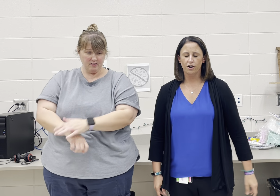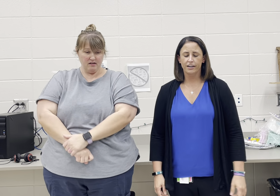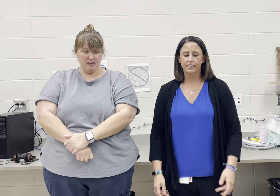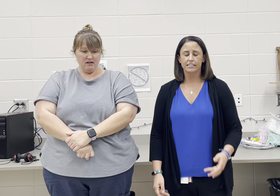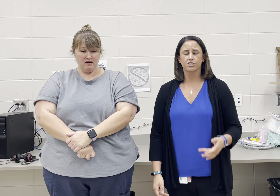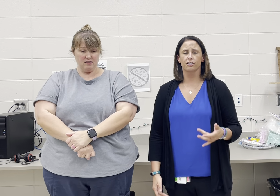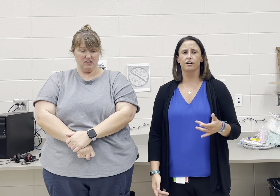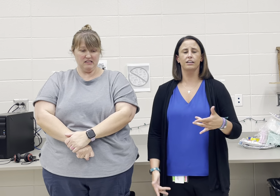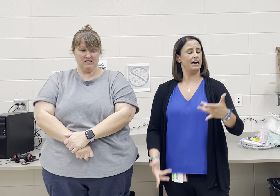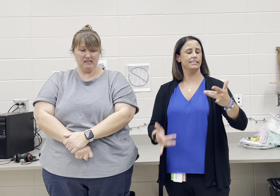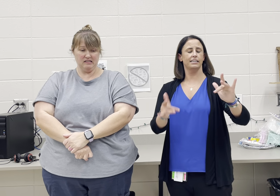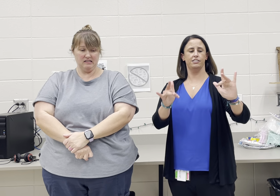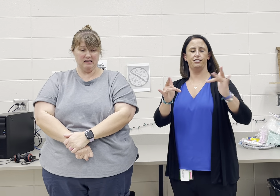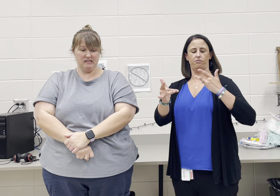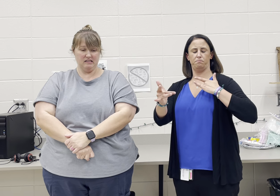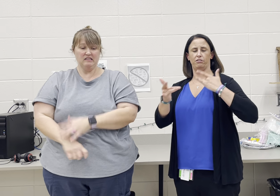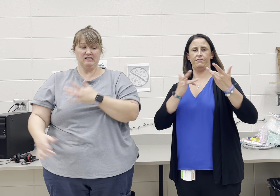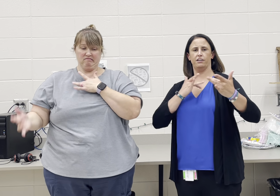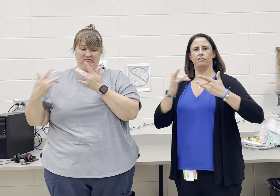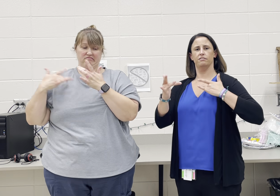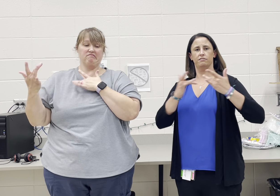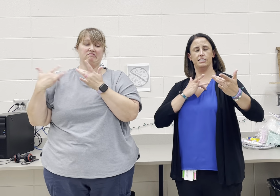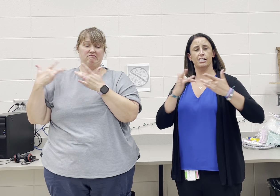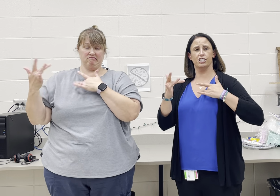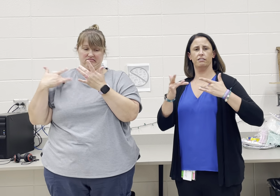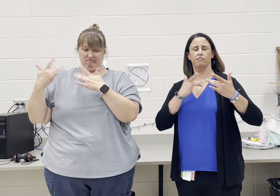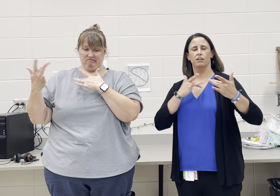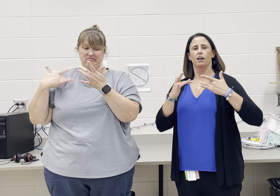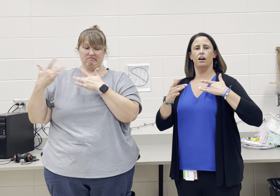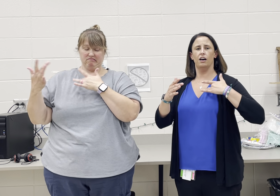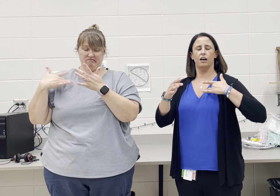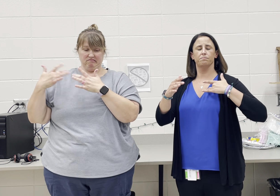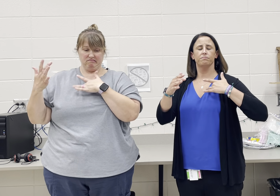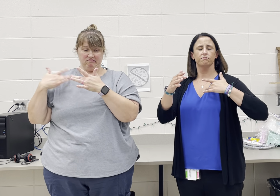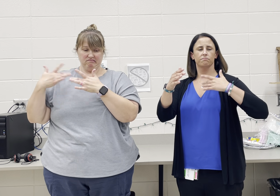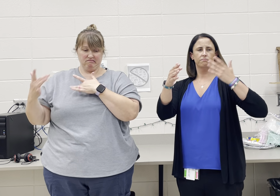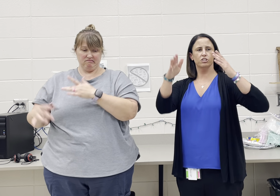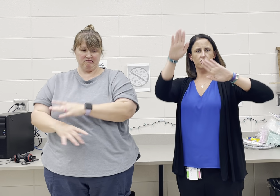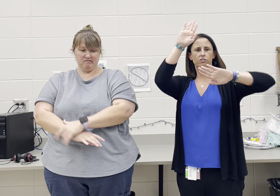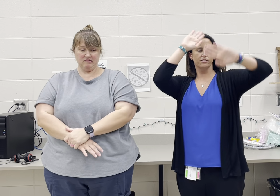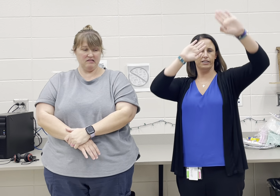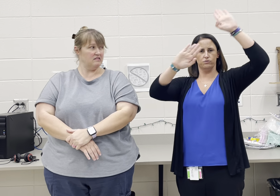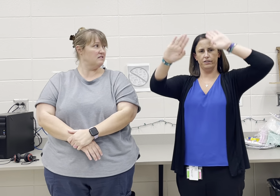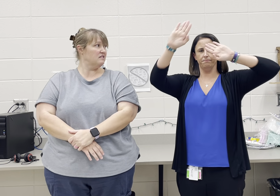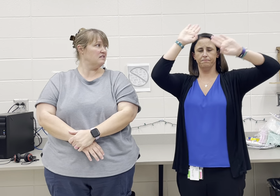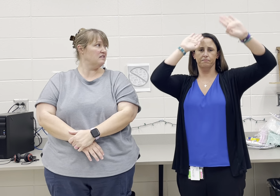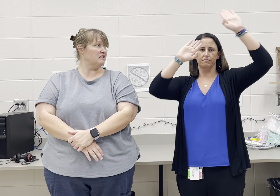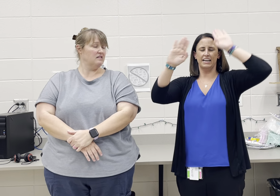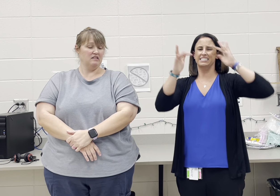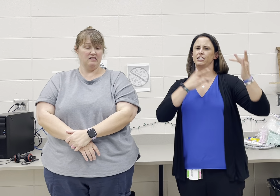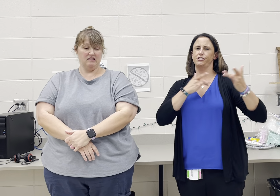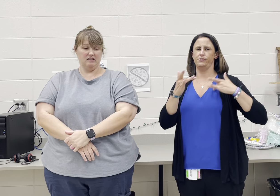Worried, concerned. I tend to do middle finger touching. There's also this one. I tend to do this